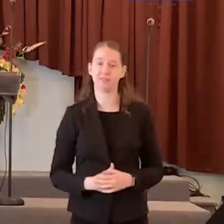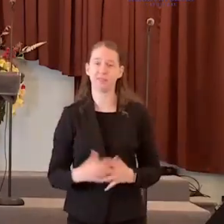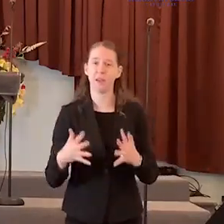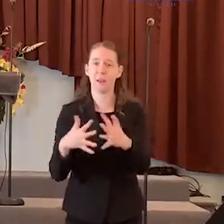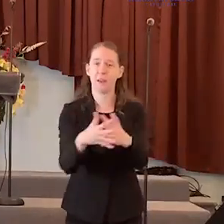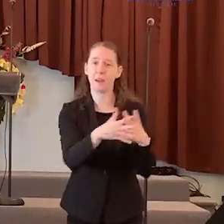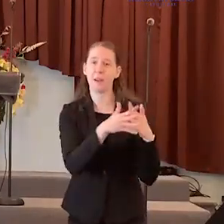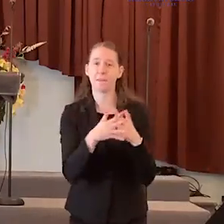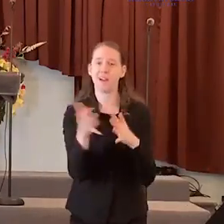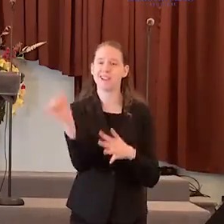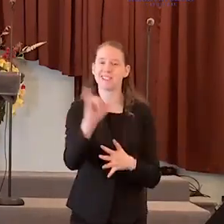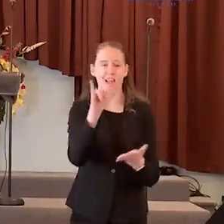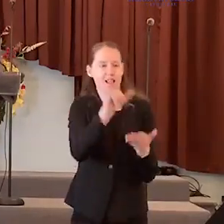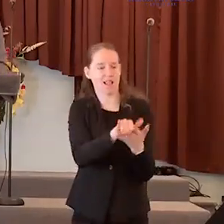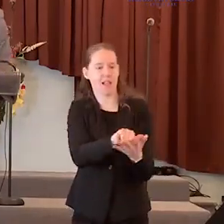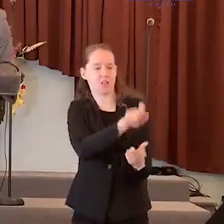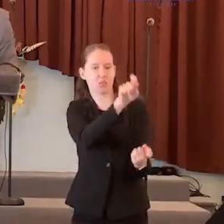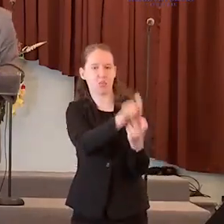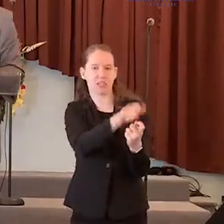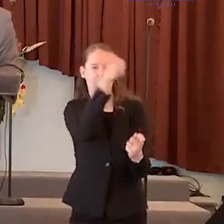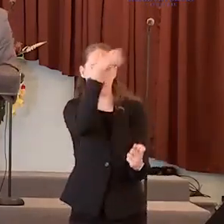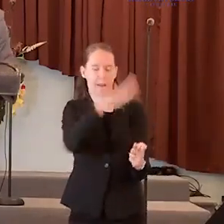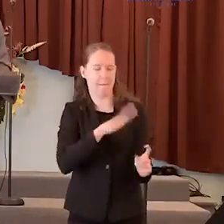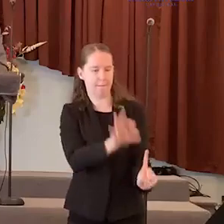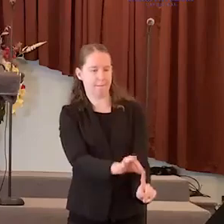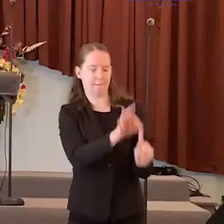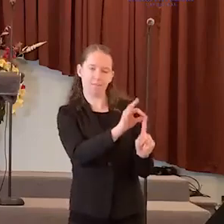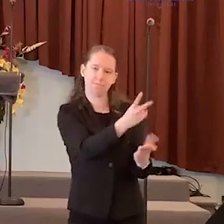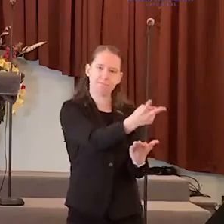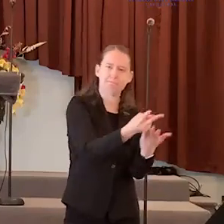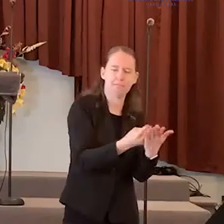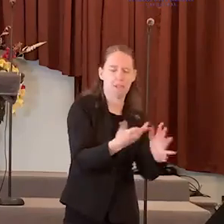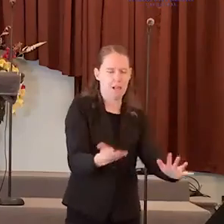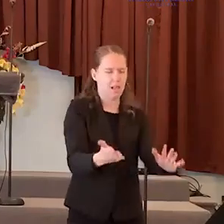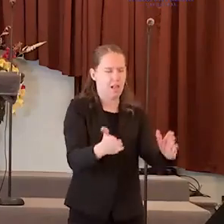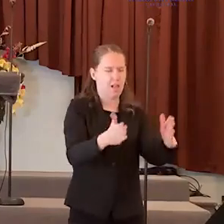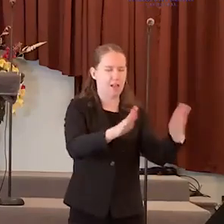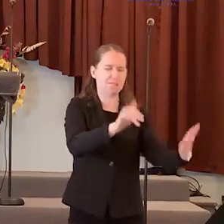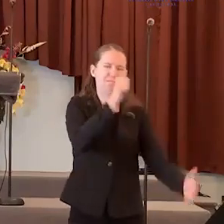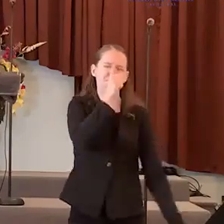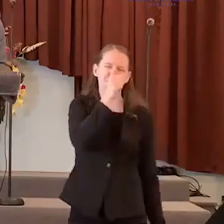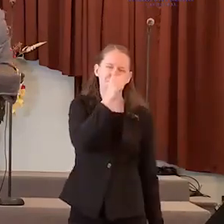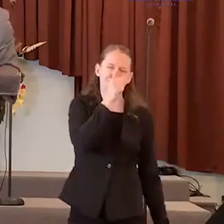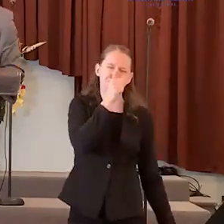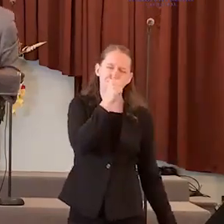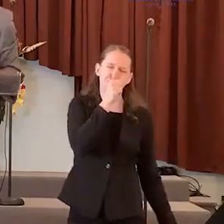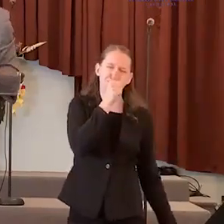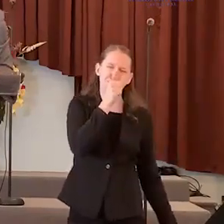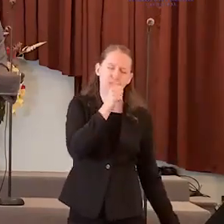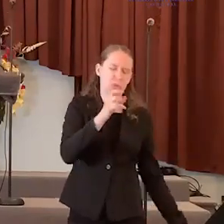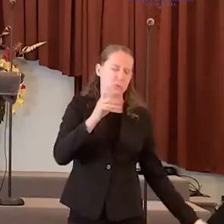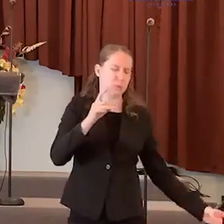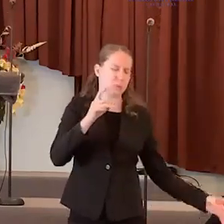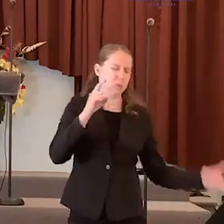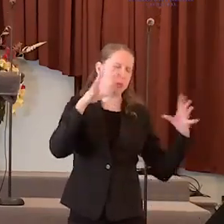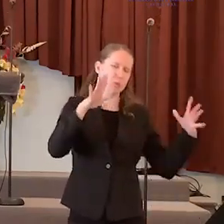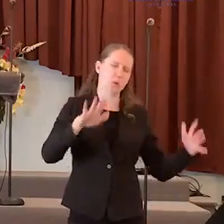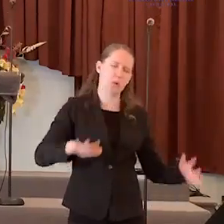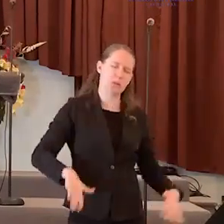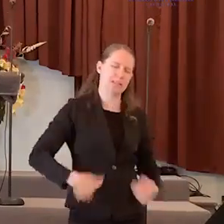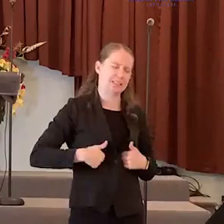a certain man who was laying there half-dead, barely hanging on for dear life. Barely surviving